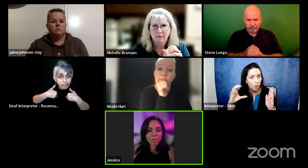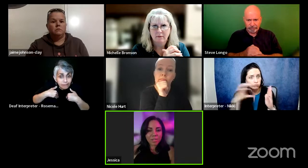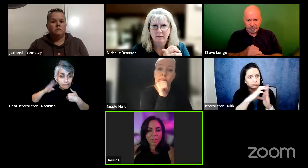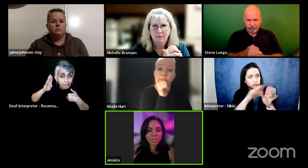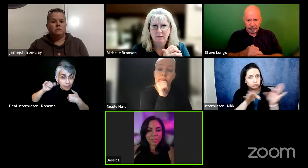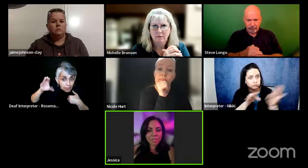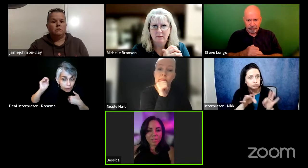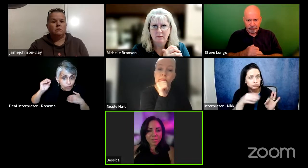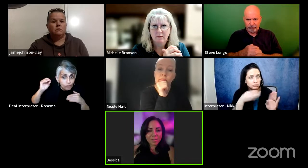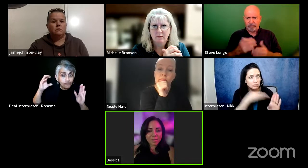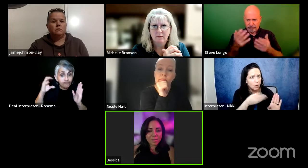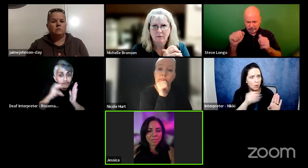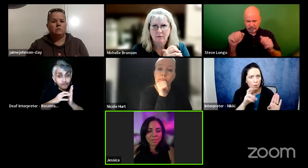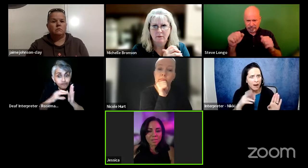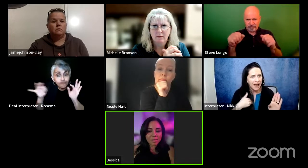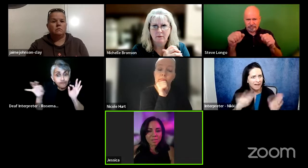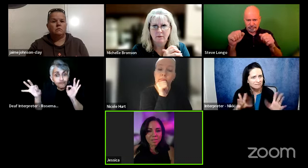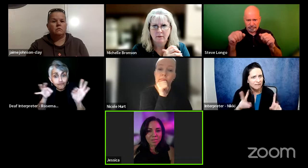her application?